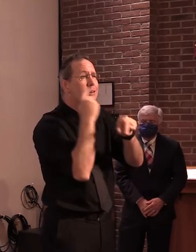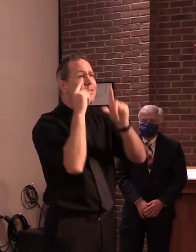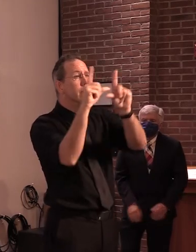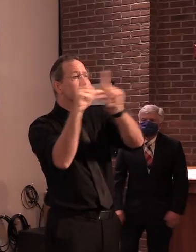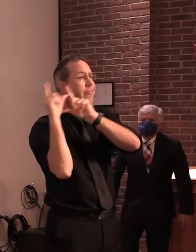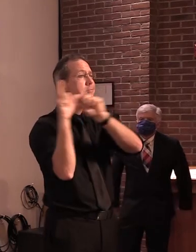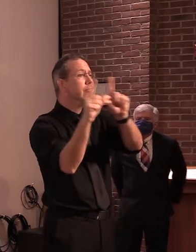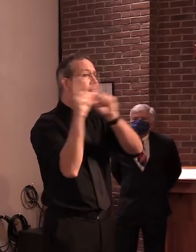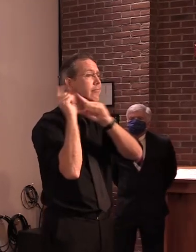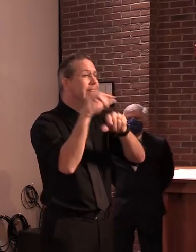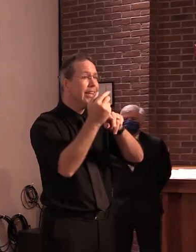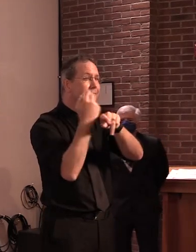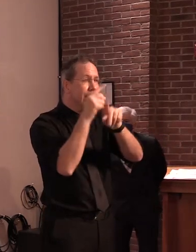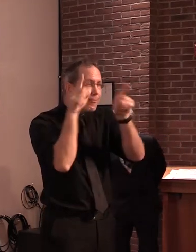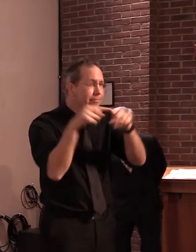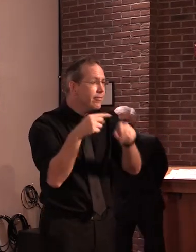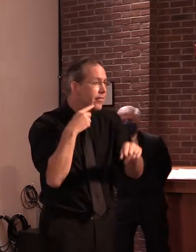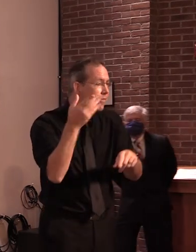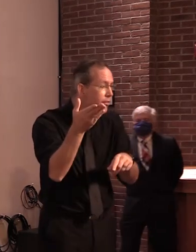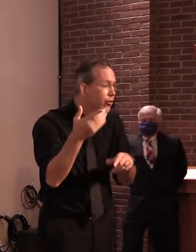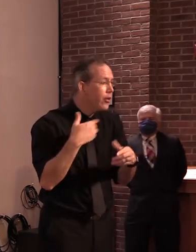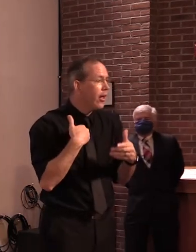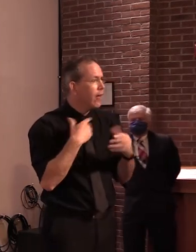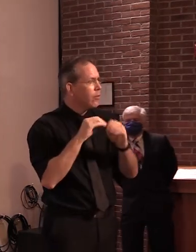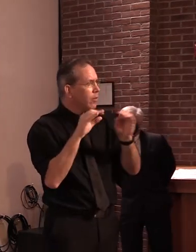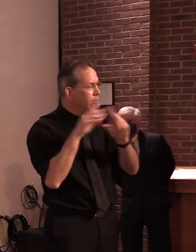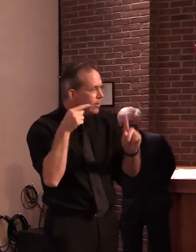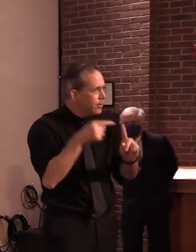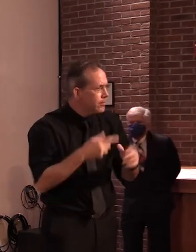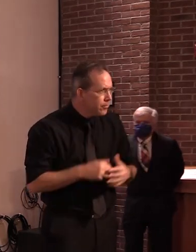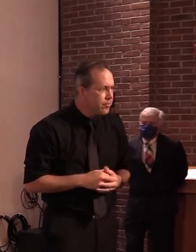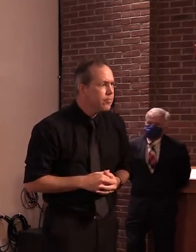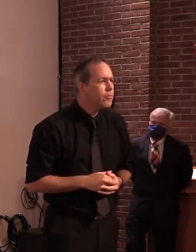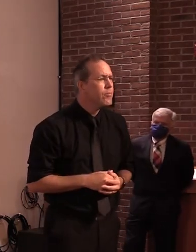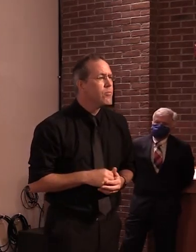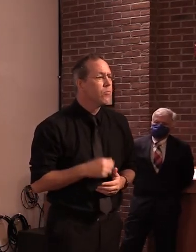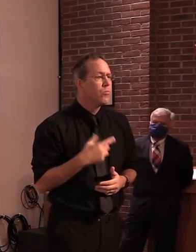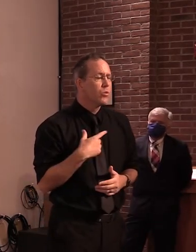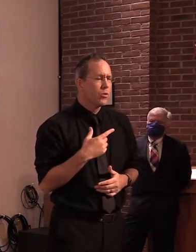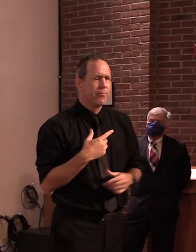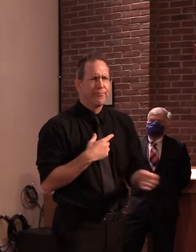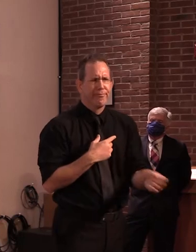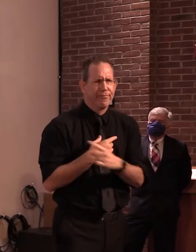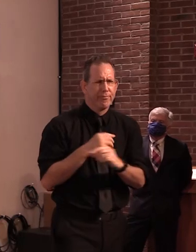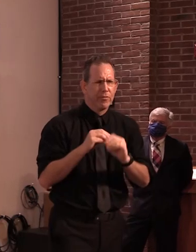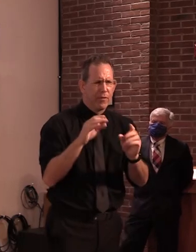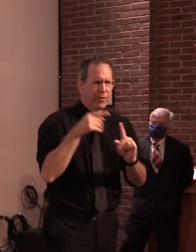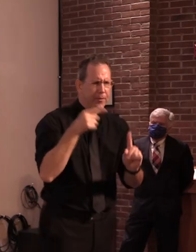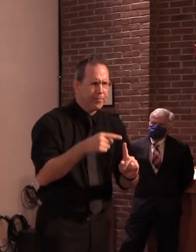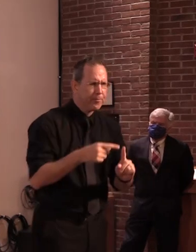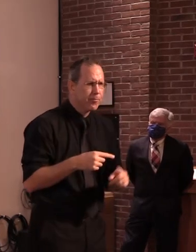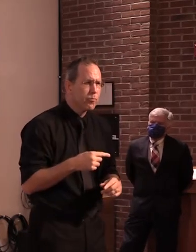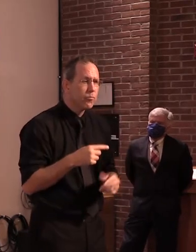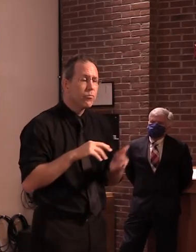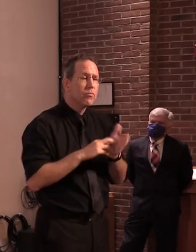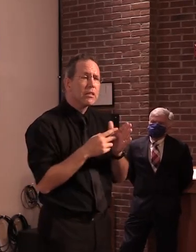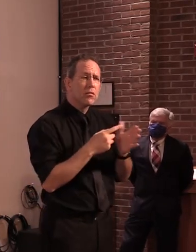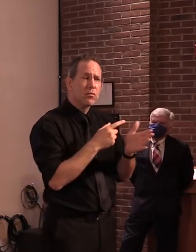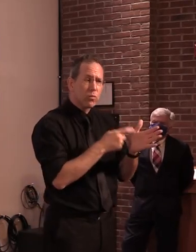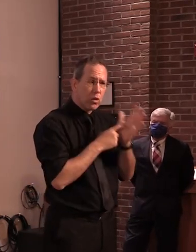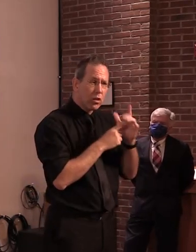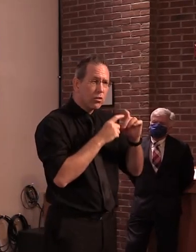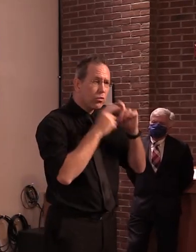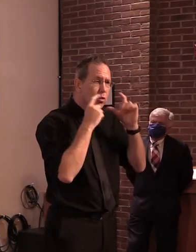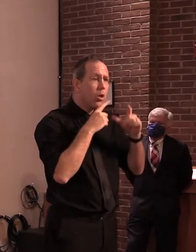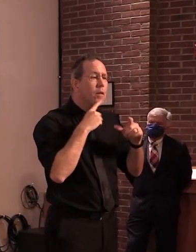that the prerogative, it's up to the prerogative of the business owner about whether they want to enforce it in their store. Yeah, that's right.